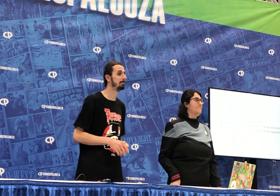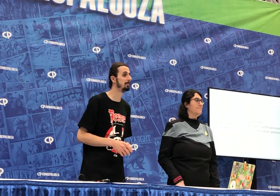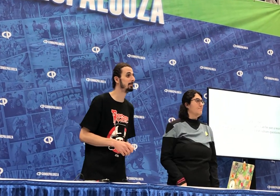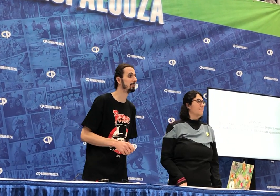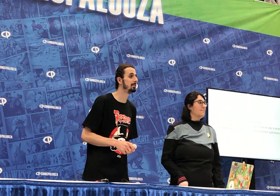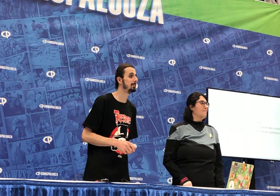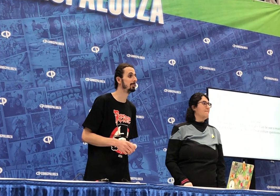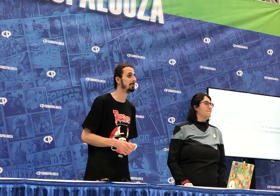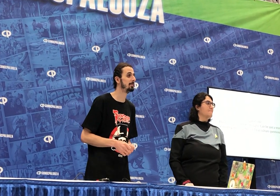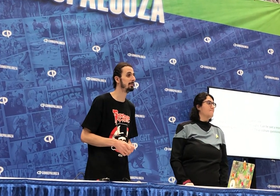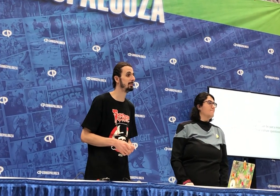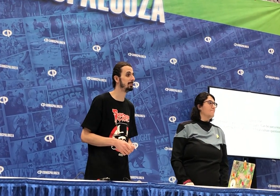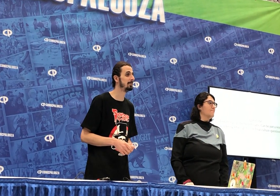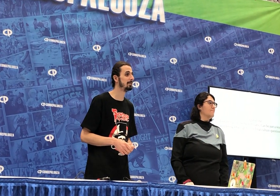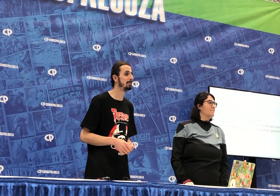Cameron's saying, I have a question.